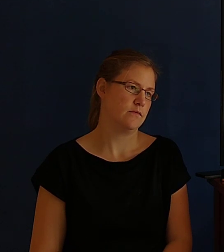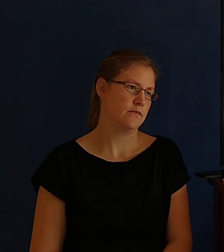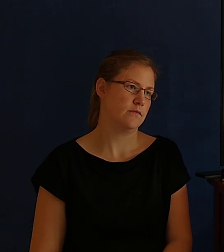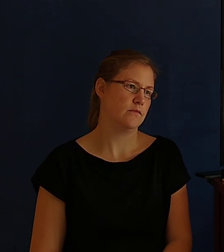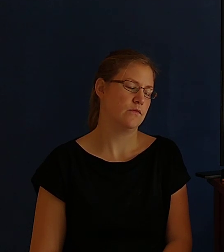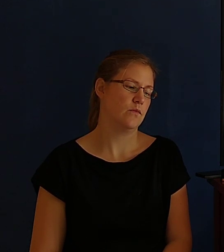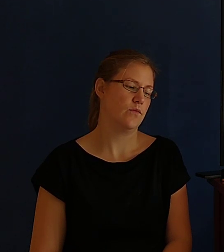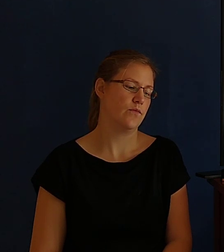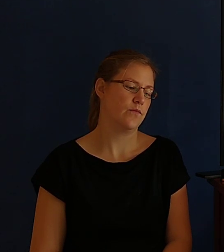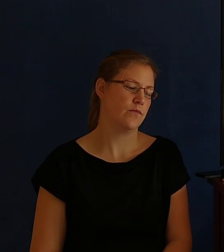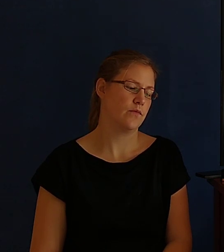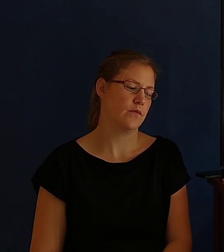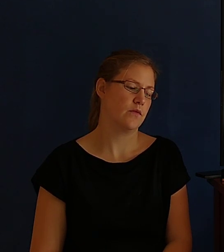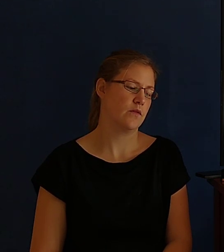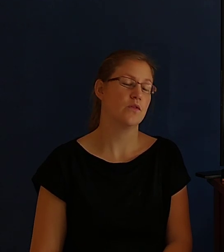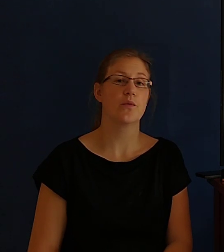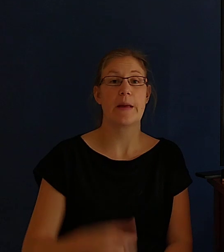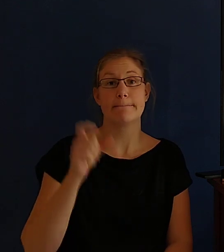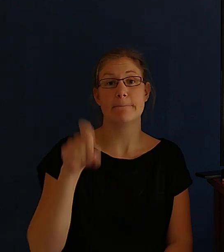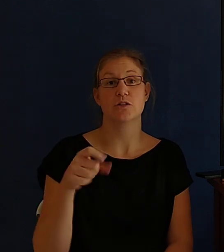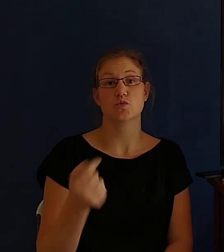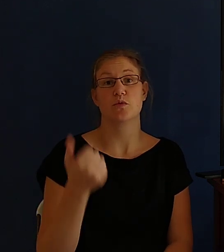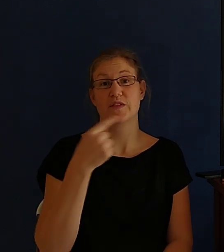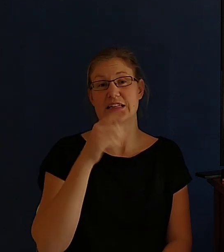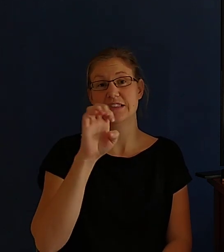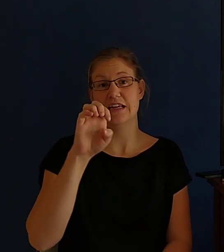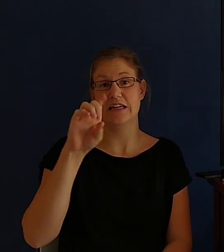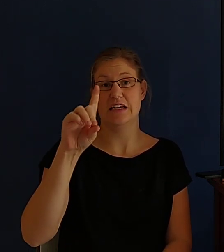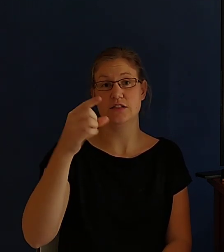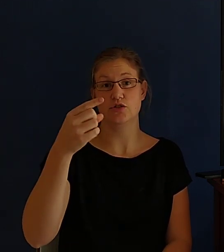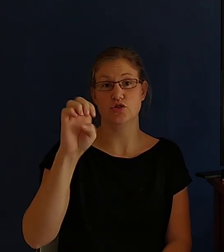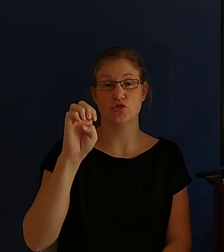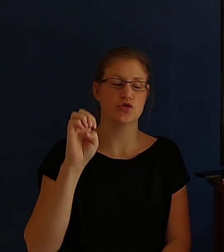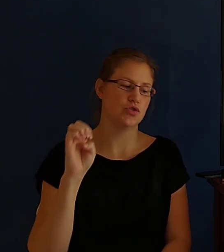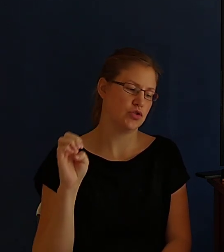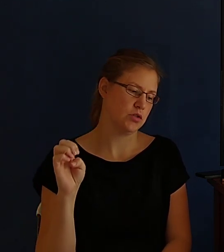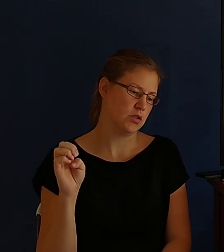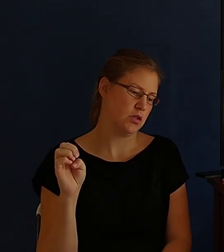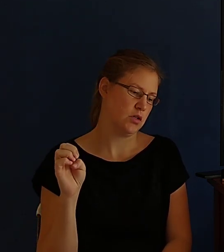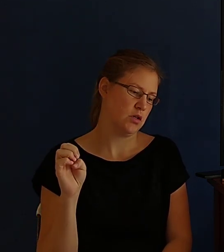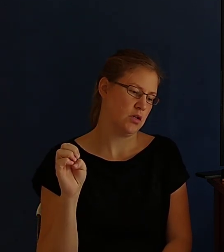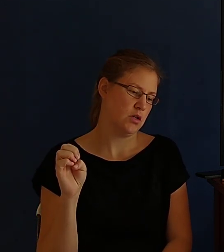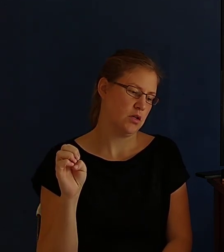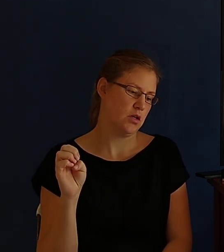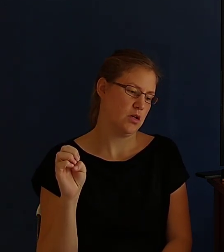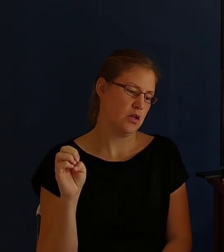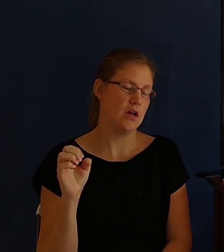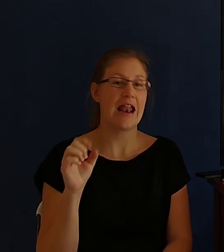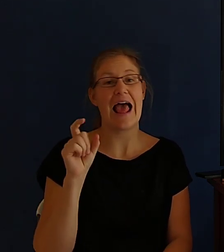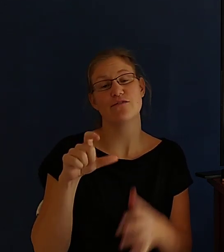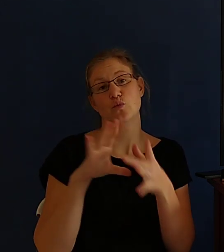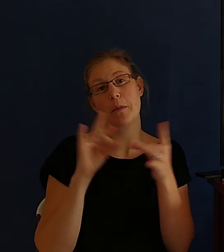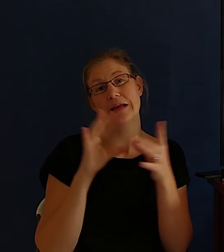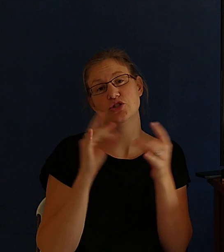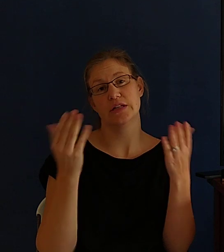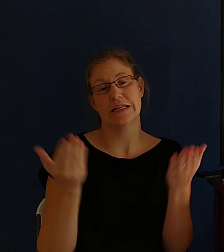remove, we must remove this edge. And the thing I need to mention here, the